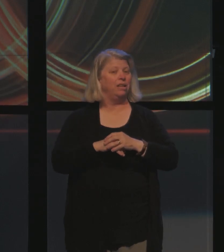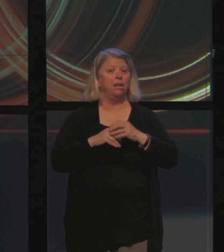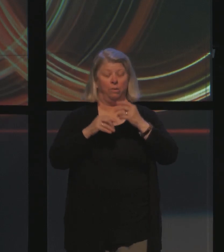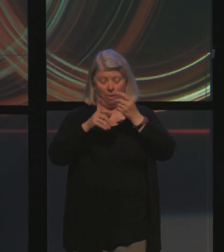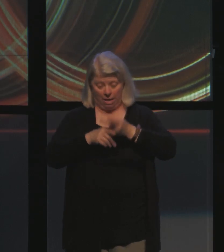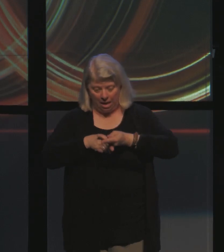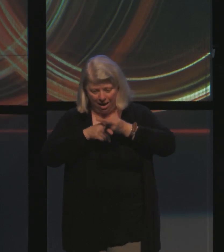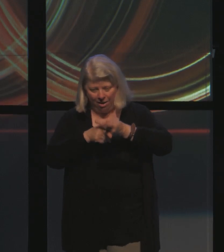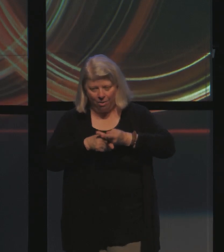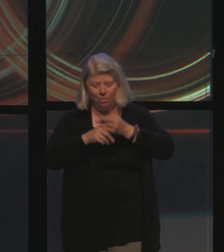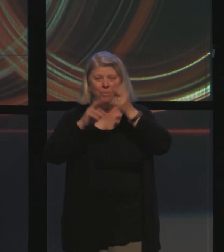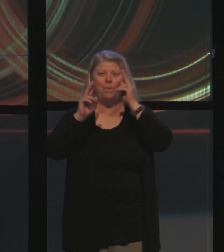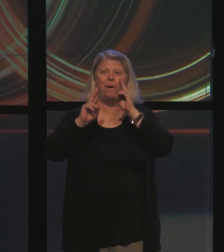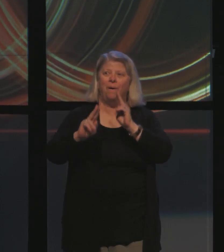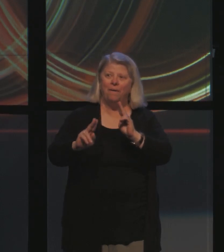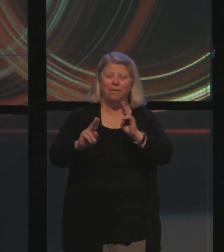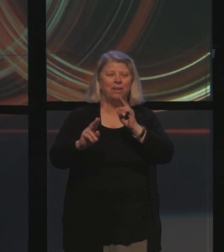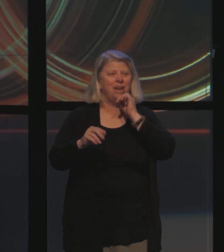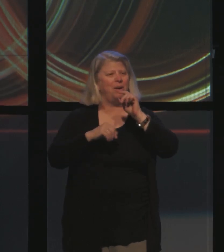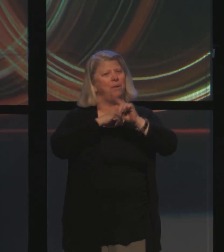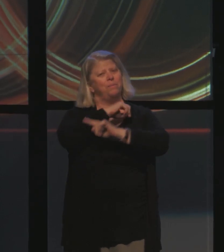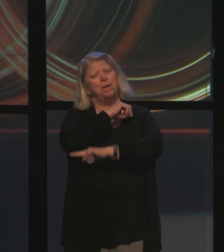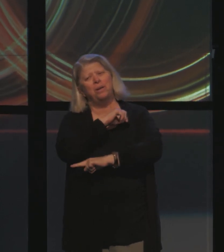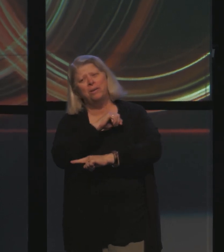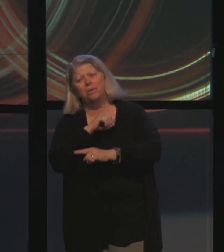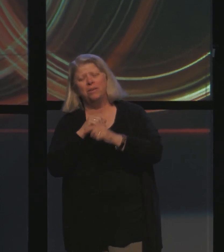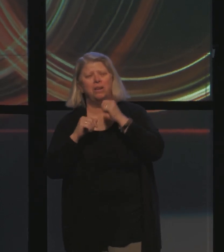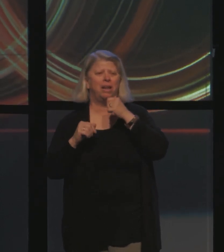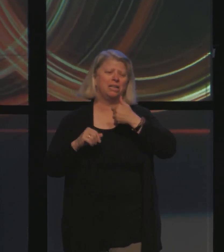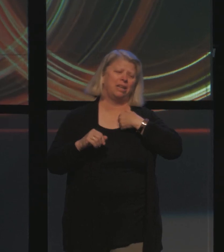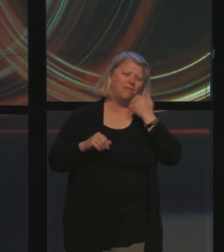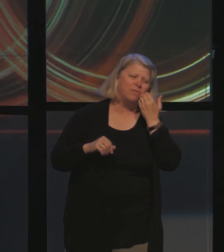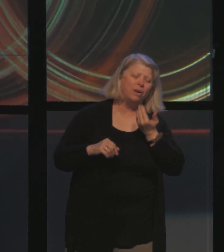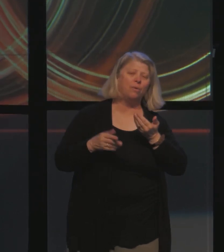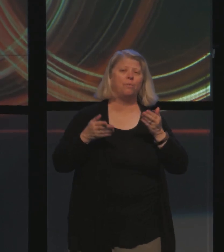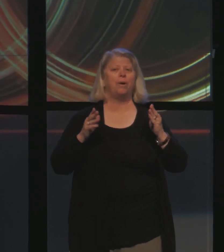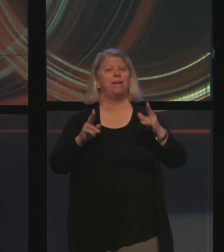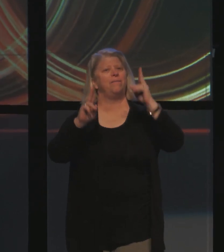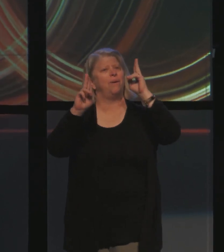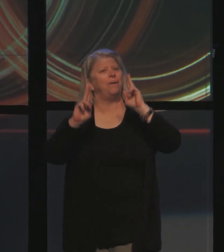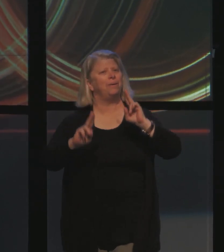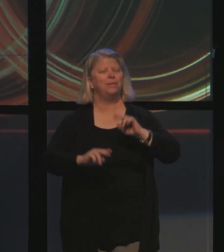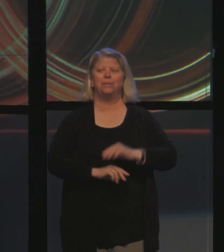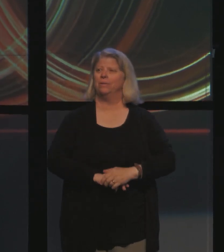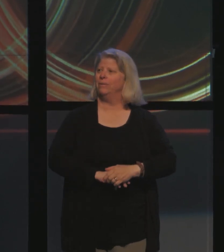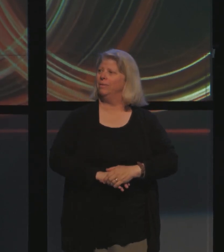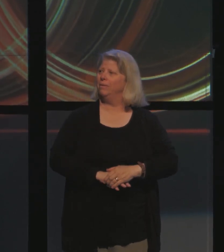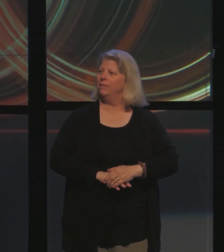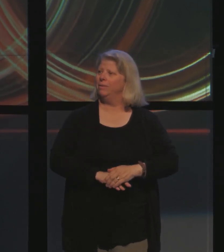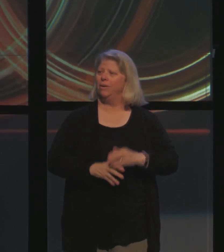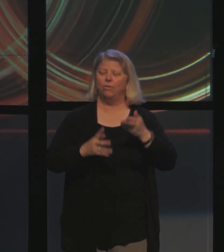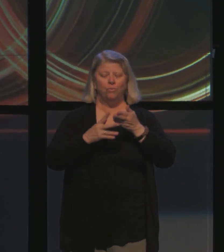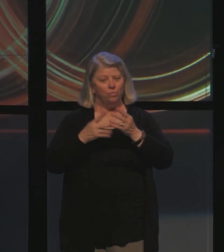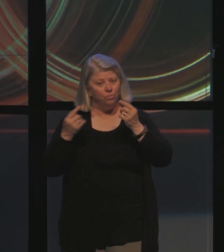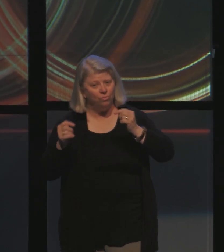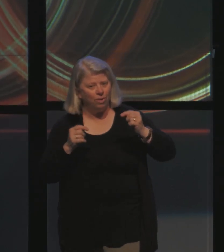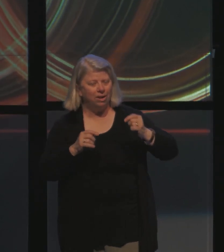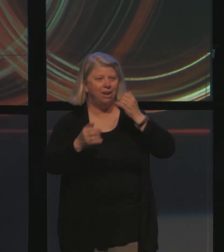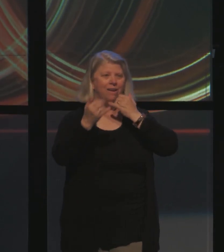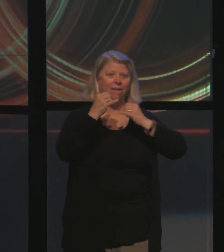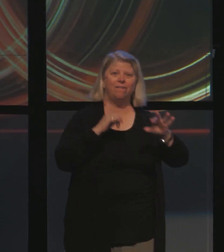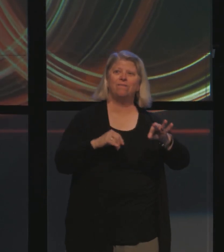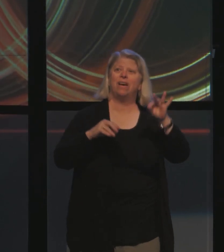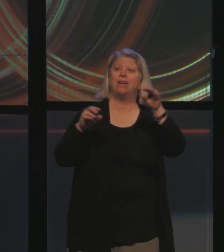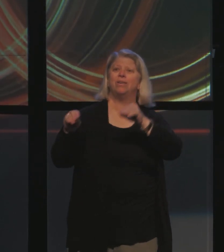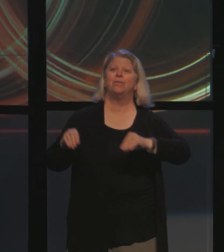for it, right, we're honoring that, not punishing it. It's not self-shame. It's a way of honoring it. And then through trial and error, find